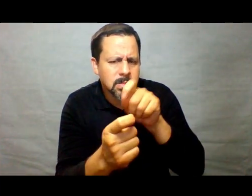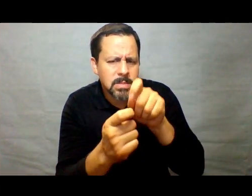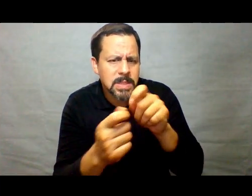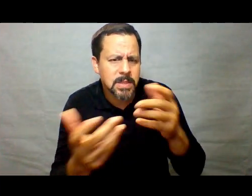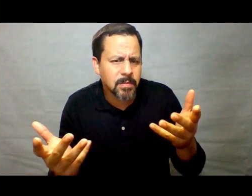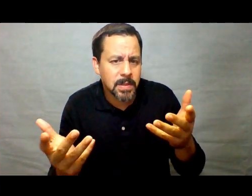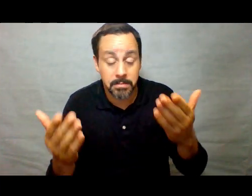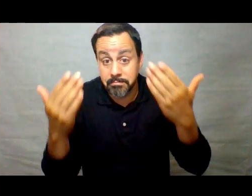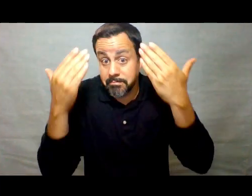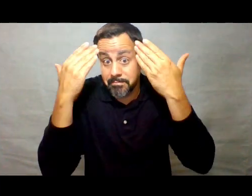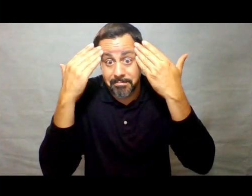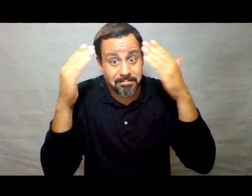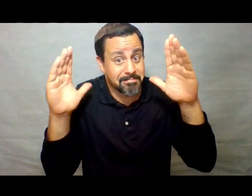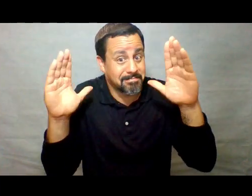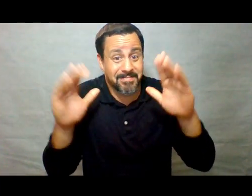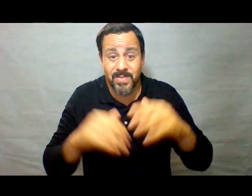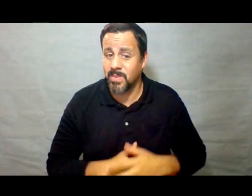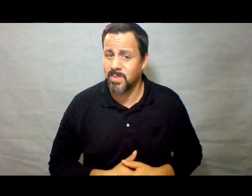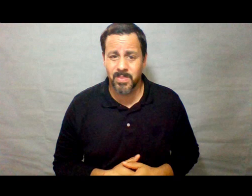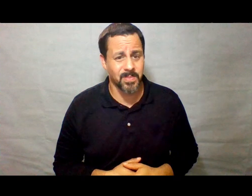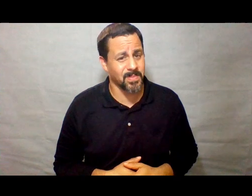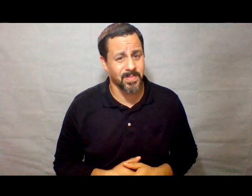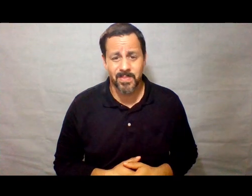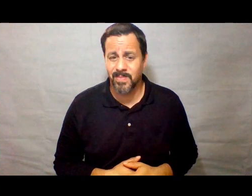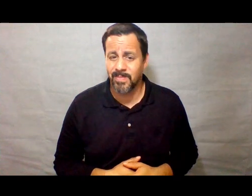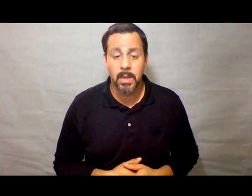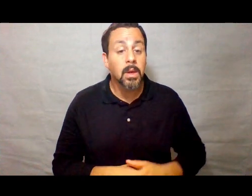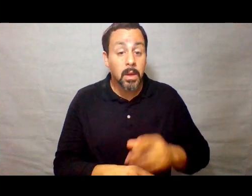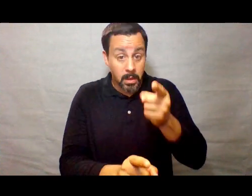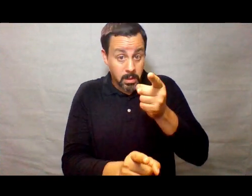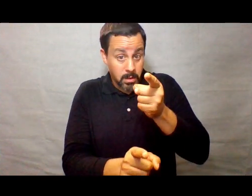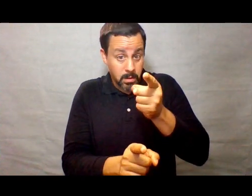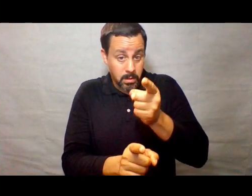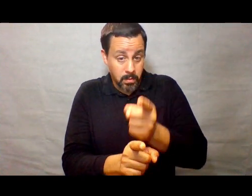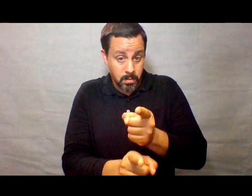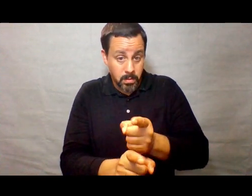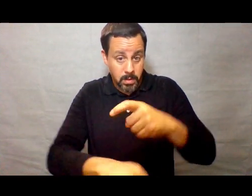what specific point in the future I am referring to.